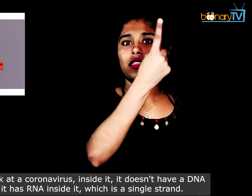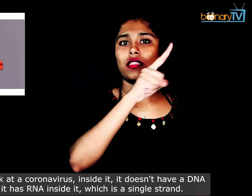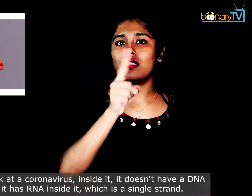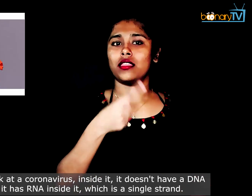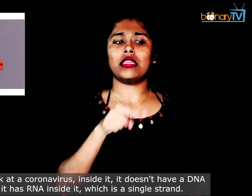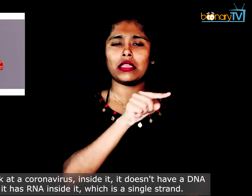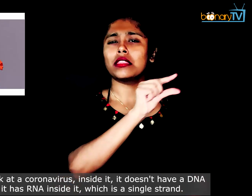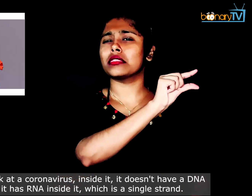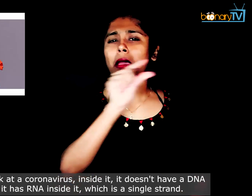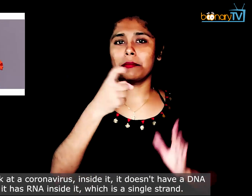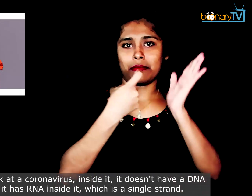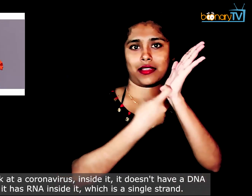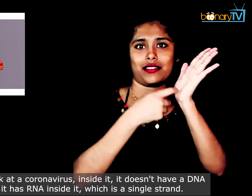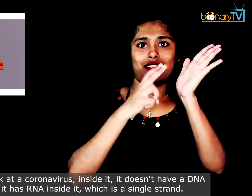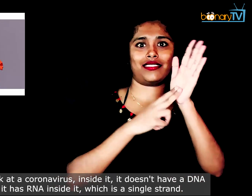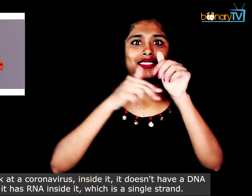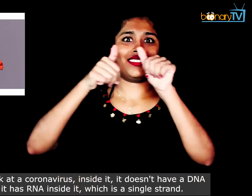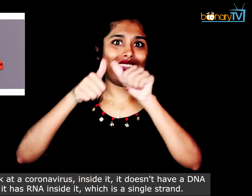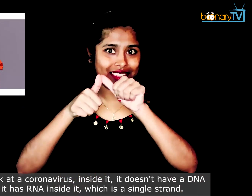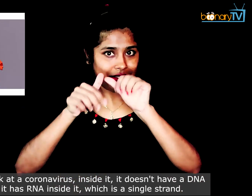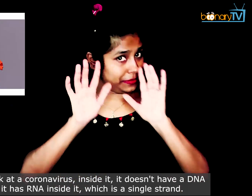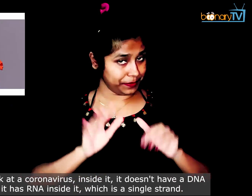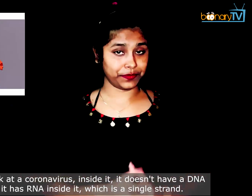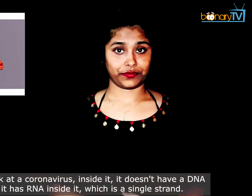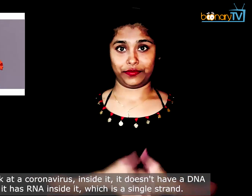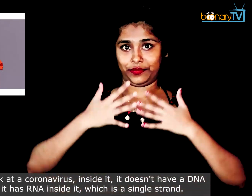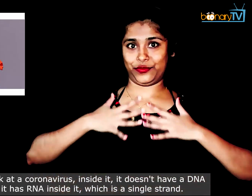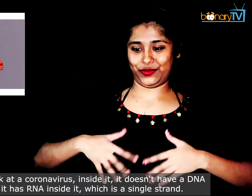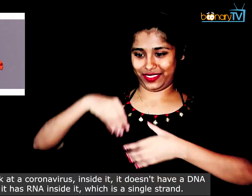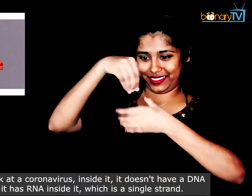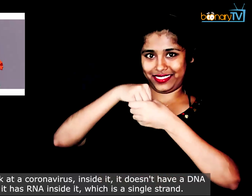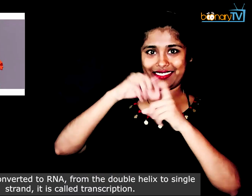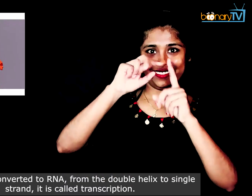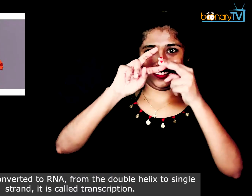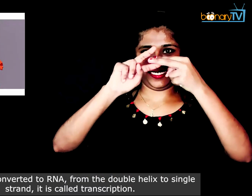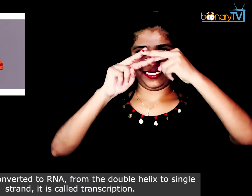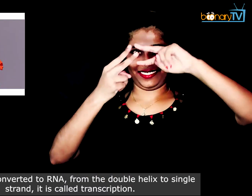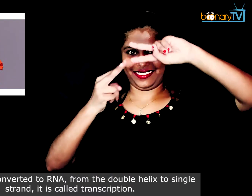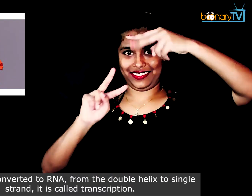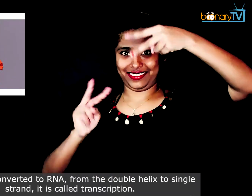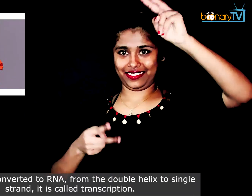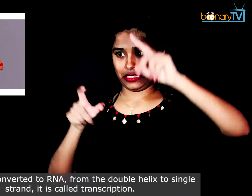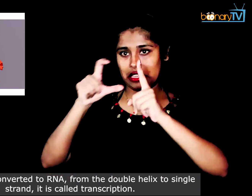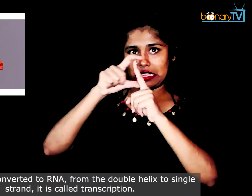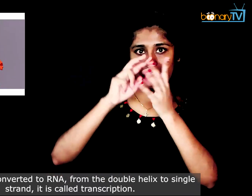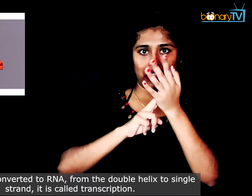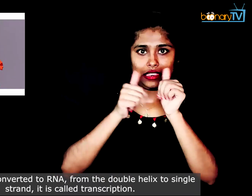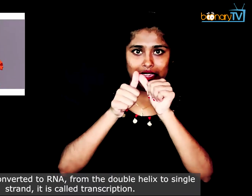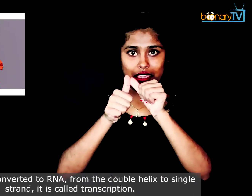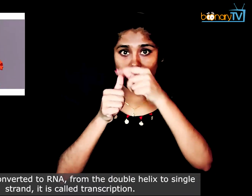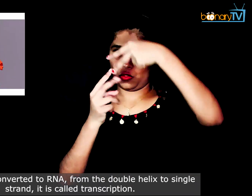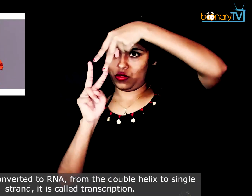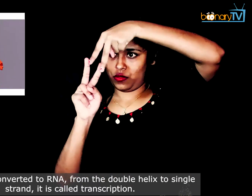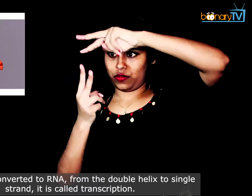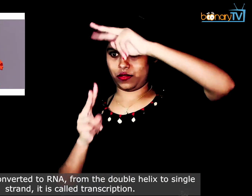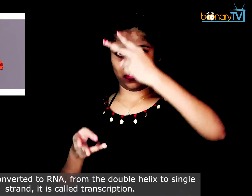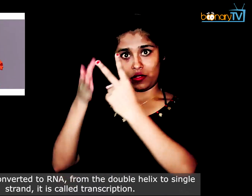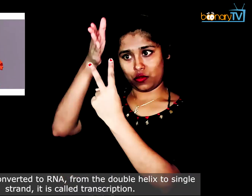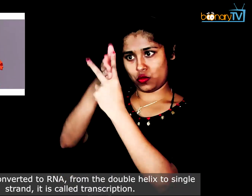RNA inside it, which is a single strand. If a DNA is converted to RNA from